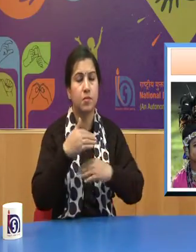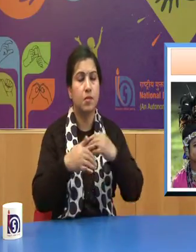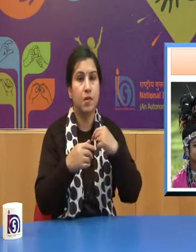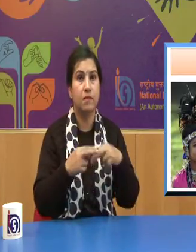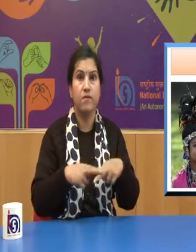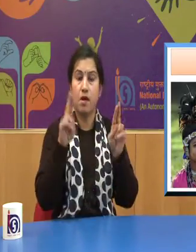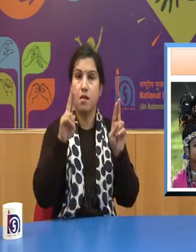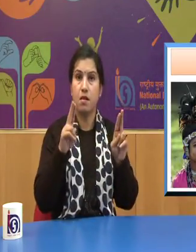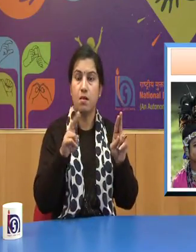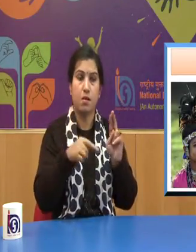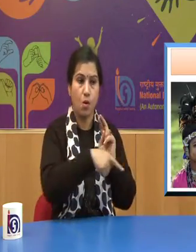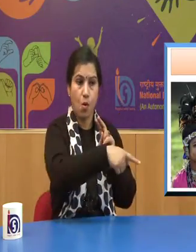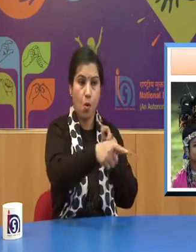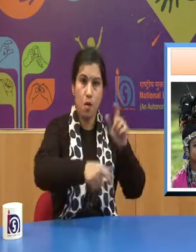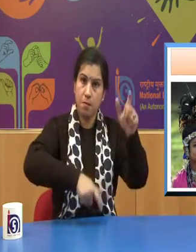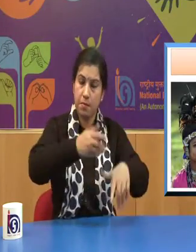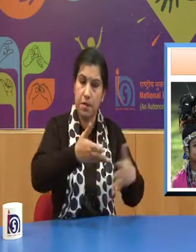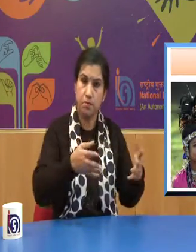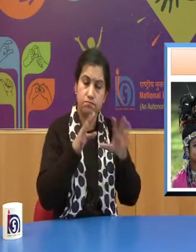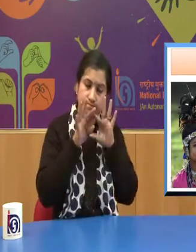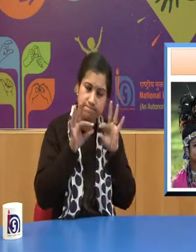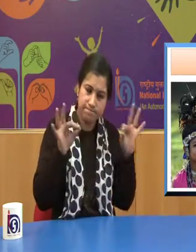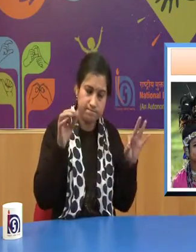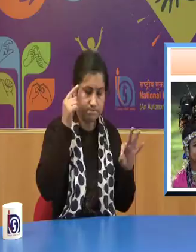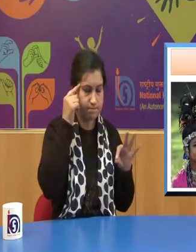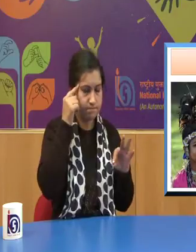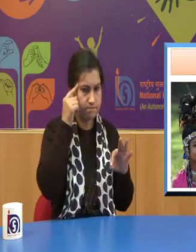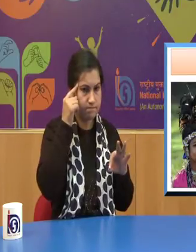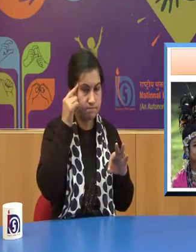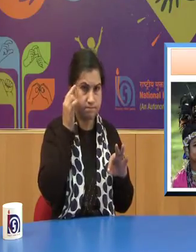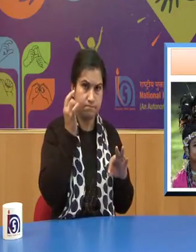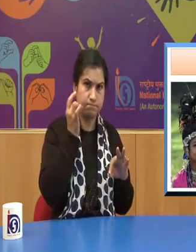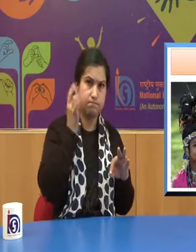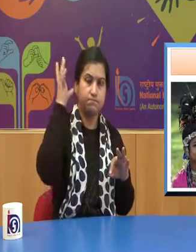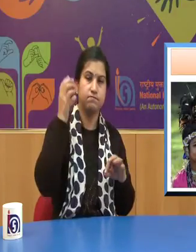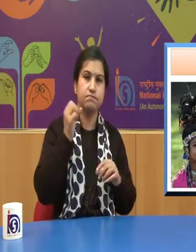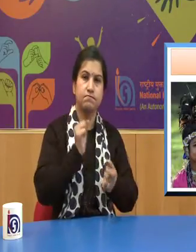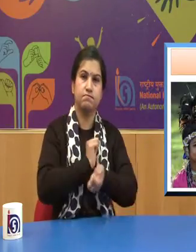Finally, the peace loving Santhalese revolted against the British.